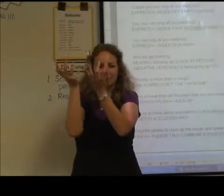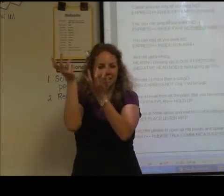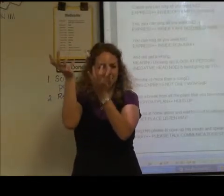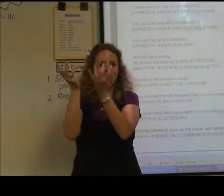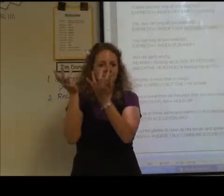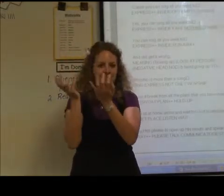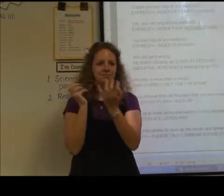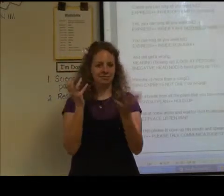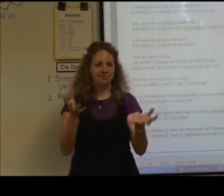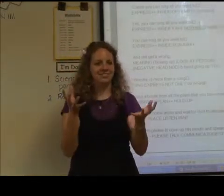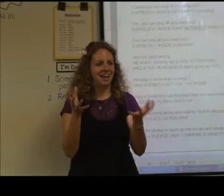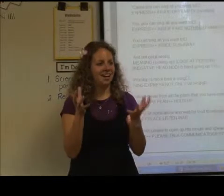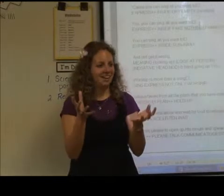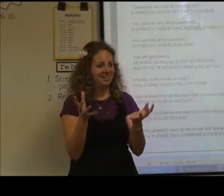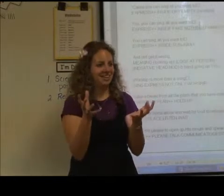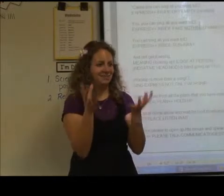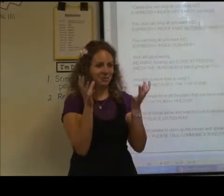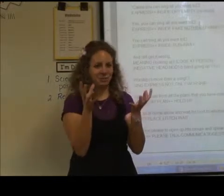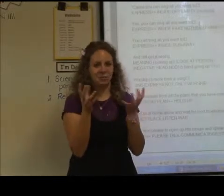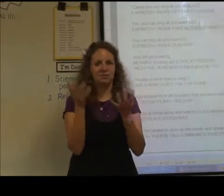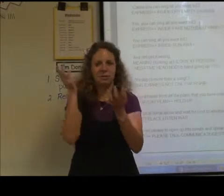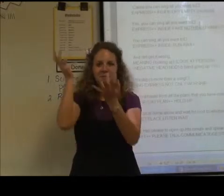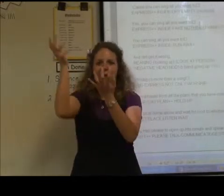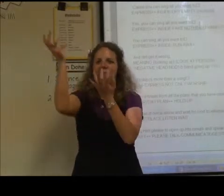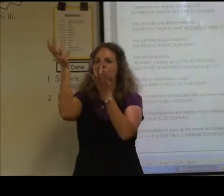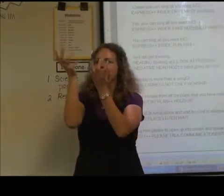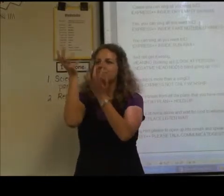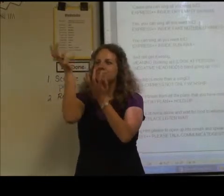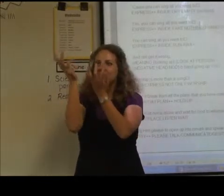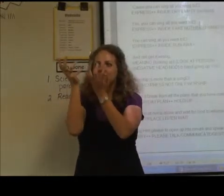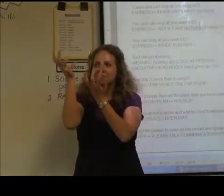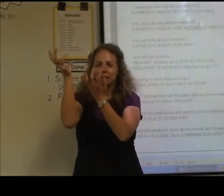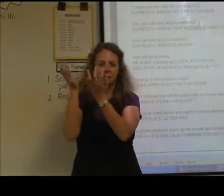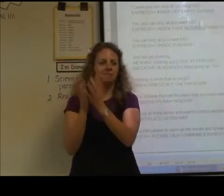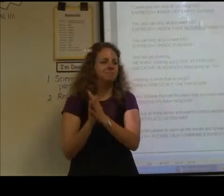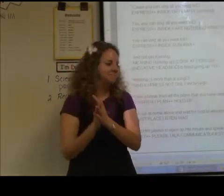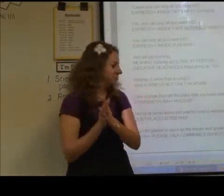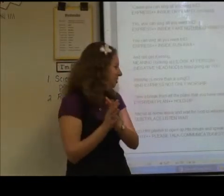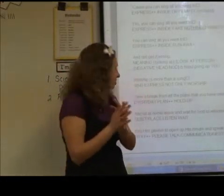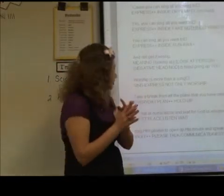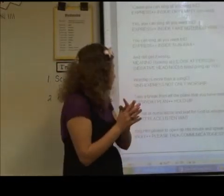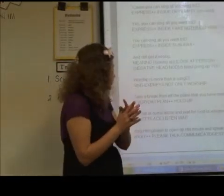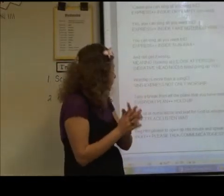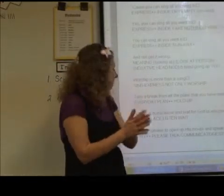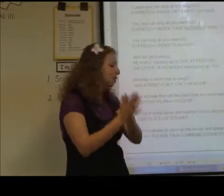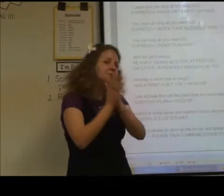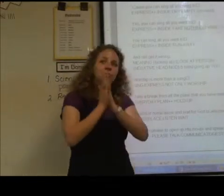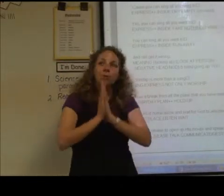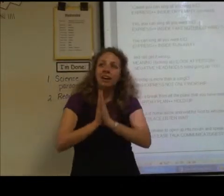like, that idea, there's no word for it, but that way. So it'll be